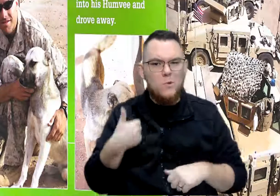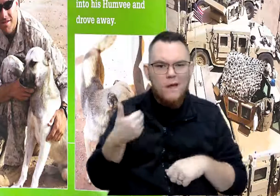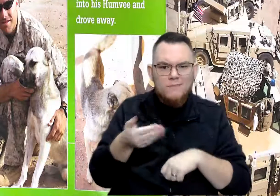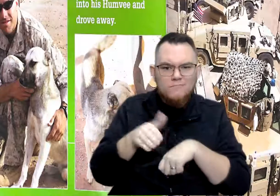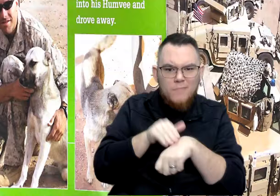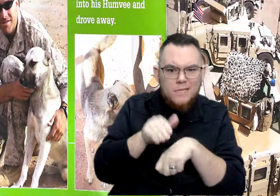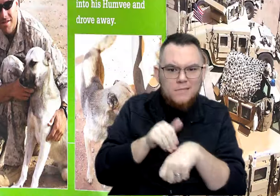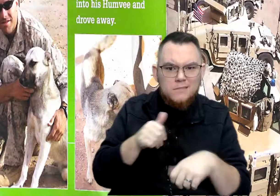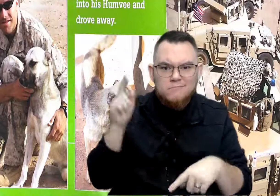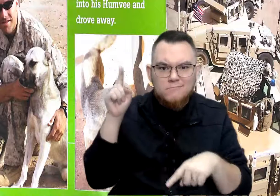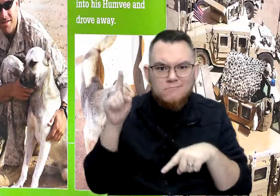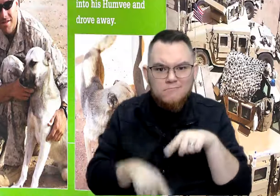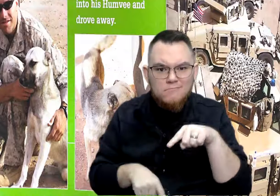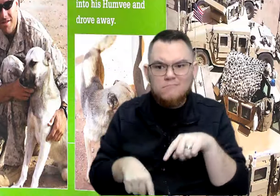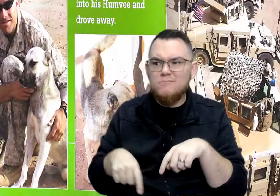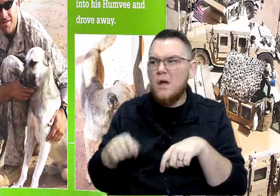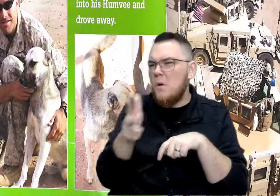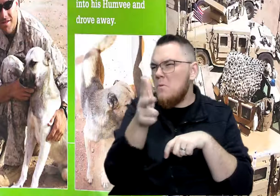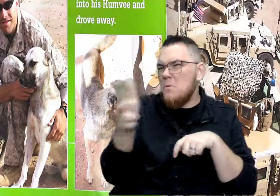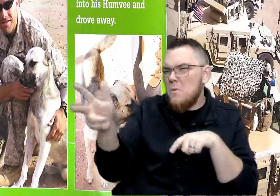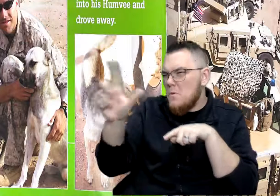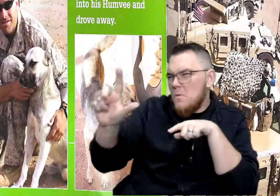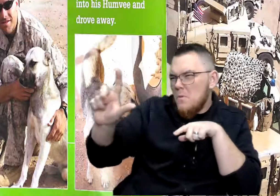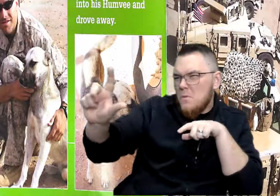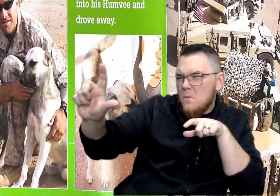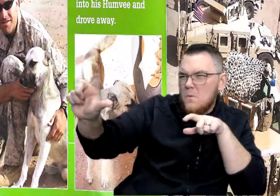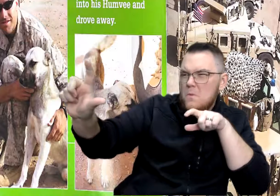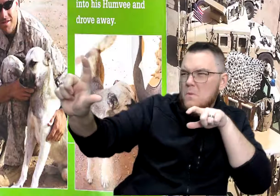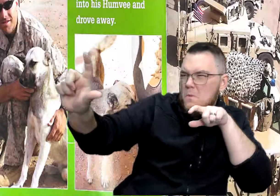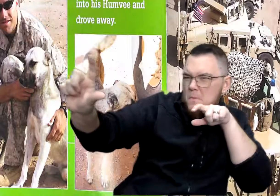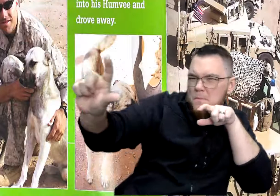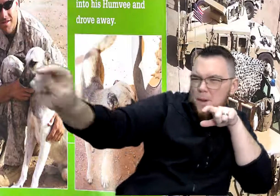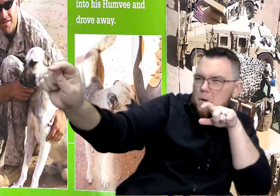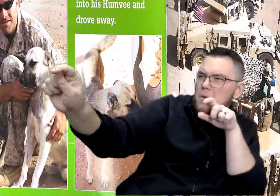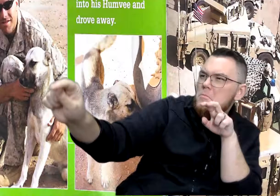the Humvees as they disappeared into the shimmering heat of the desert.